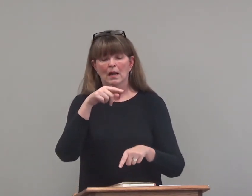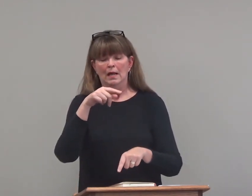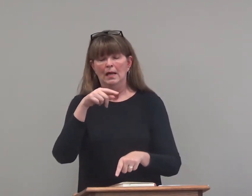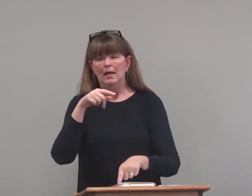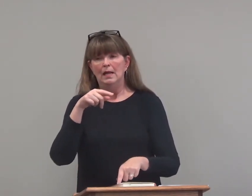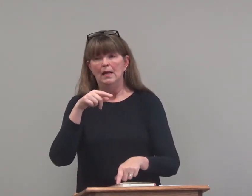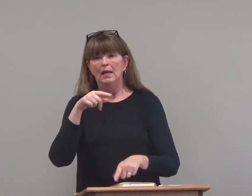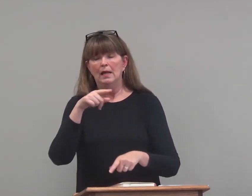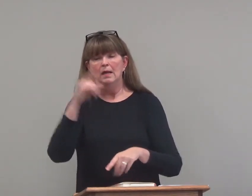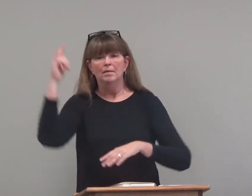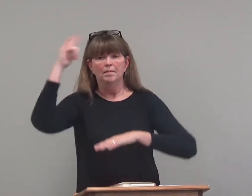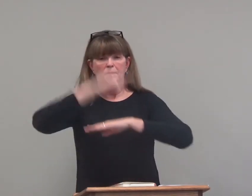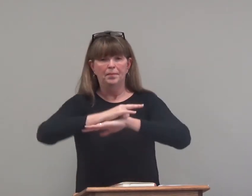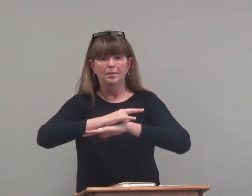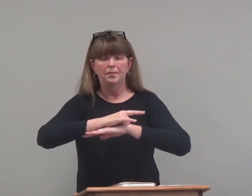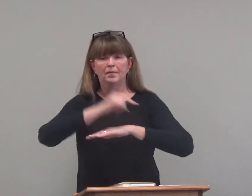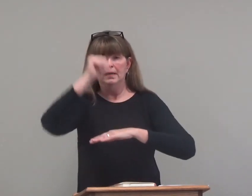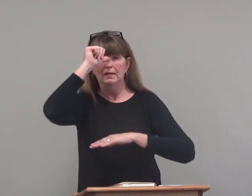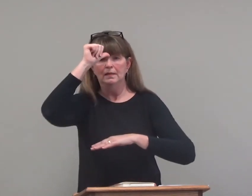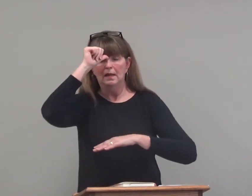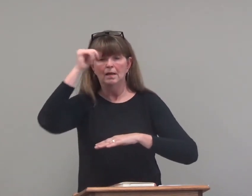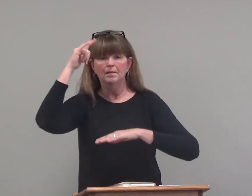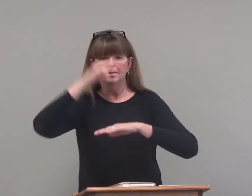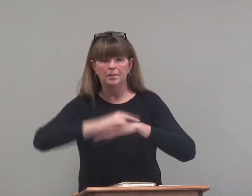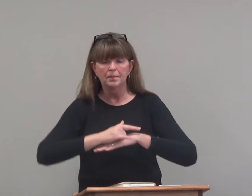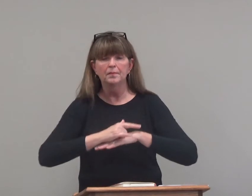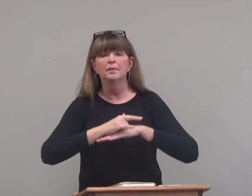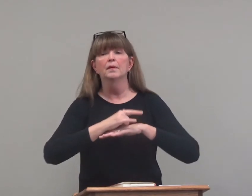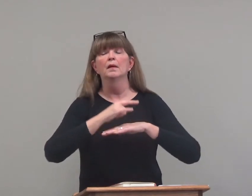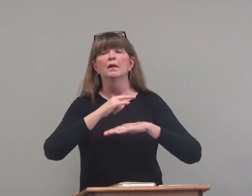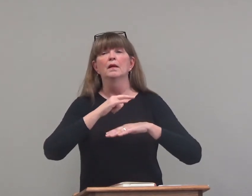women. Anyway, when the Dalai Lama got to India,